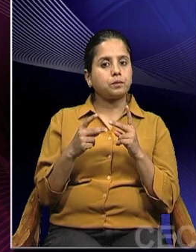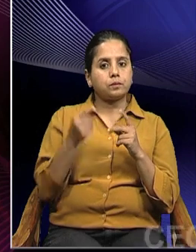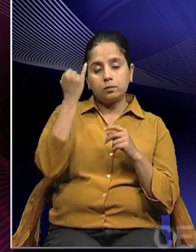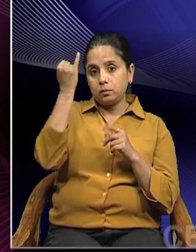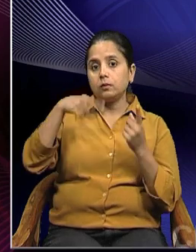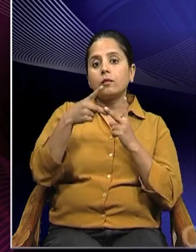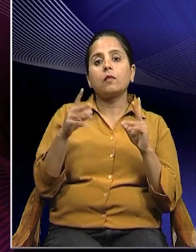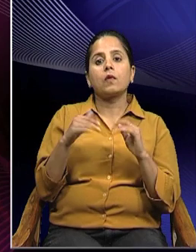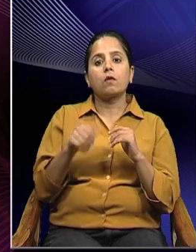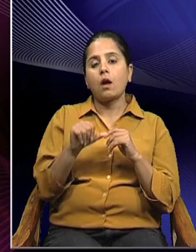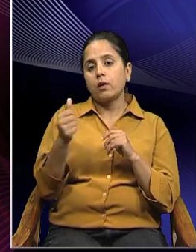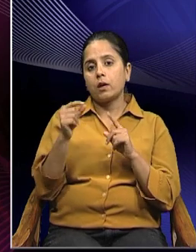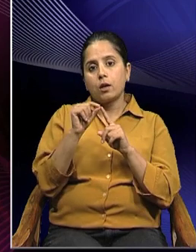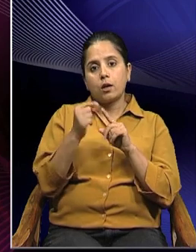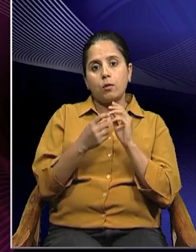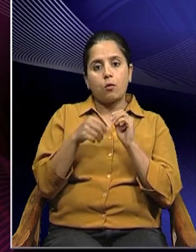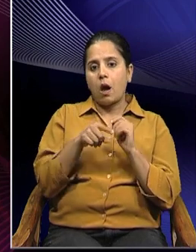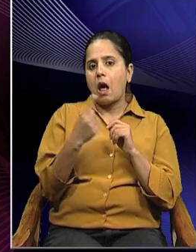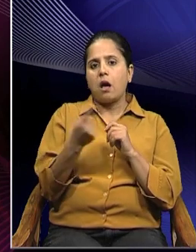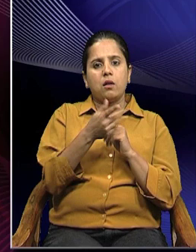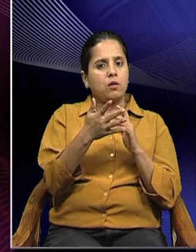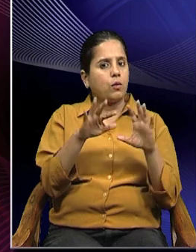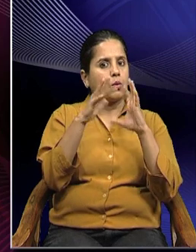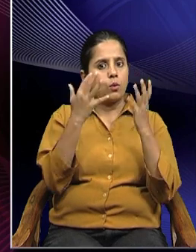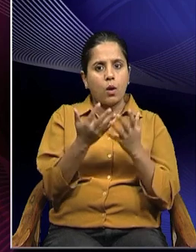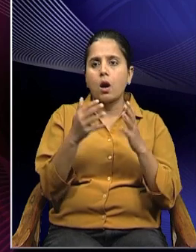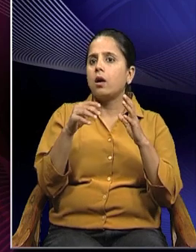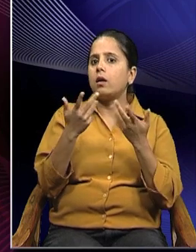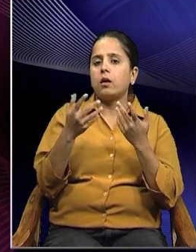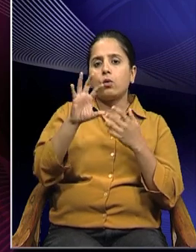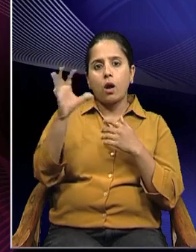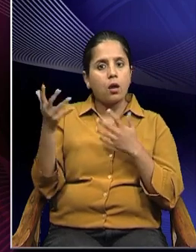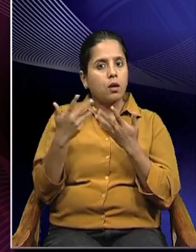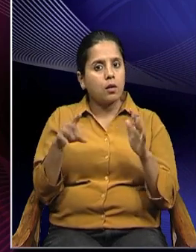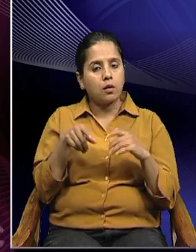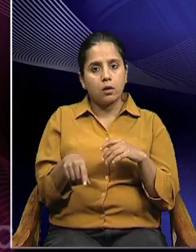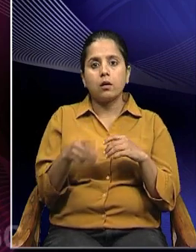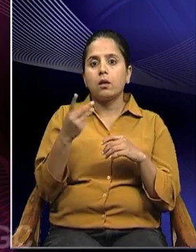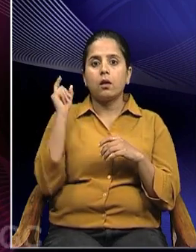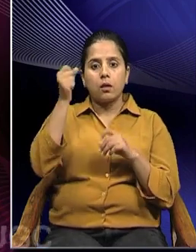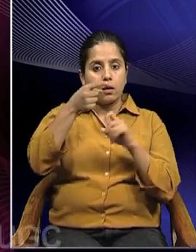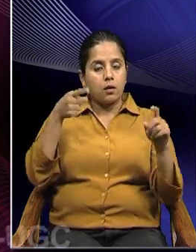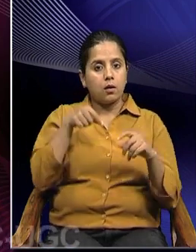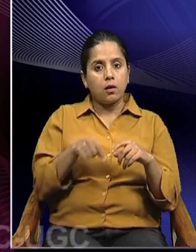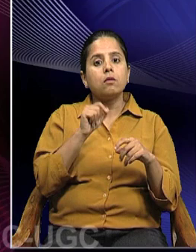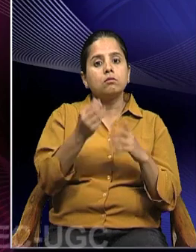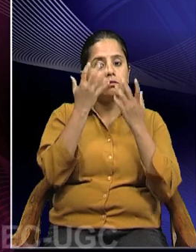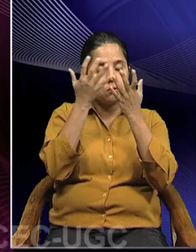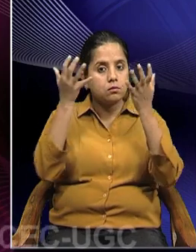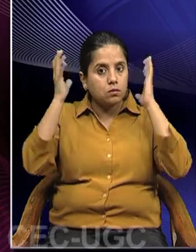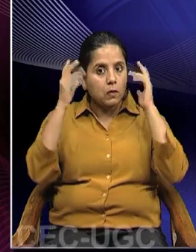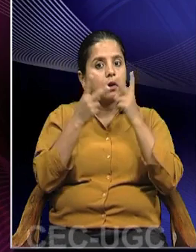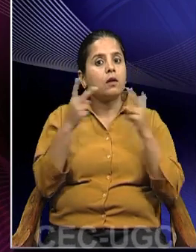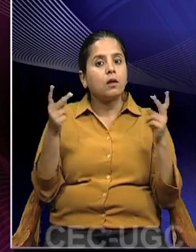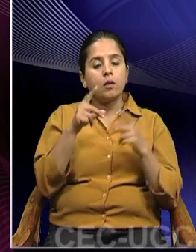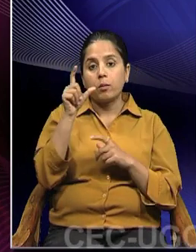ideas here, like another proverb is nahi akele se chale duniya ho ya desh, tabhi teen isme lage Brahma Vishnu Mahesh. So,